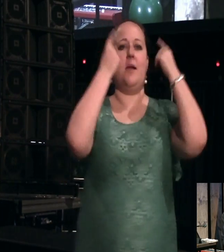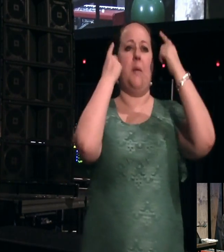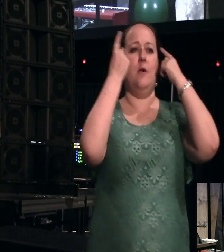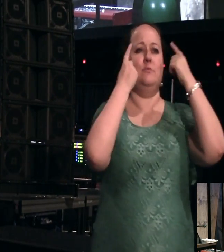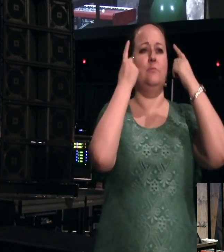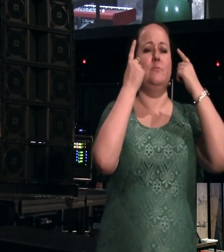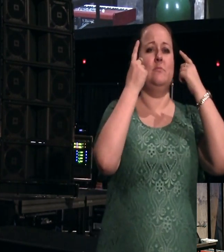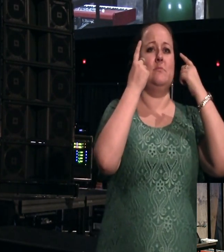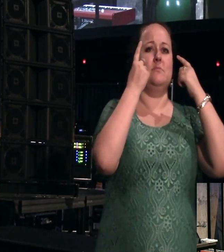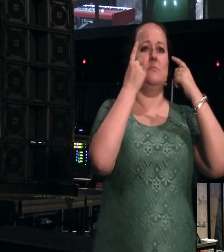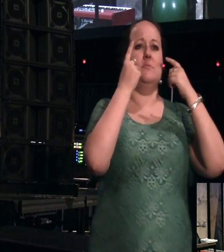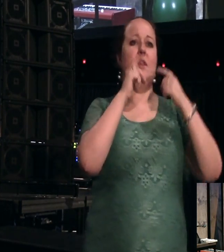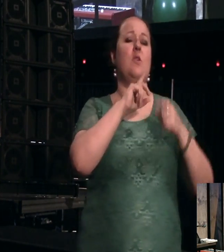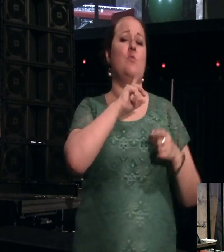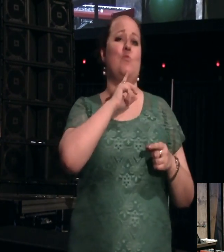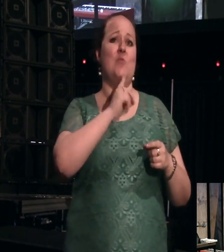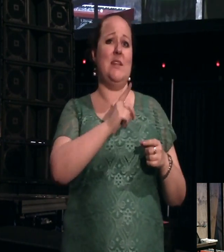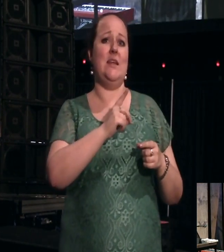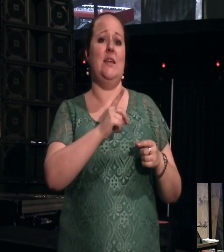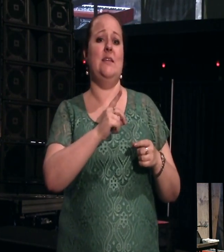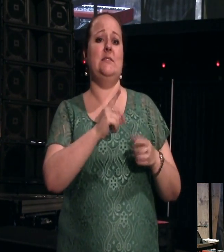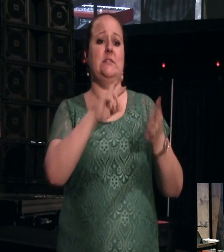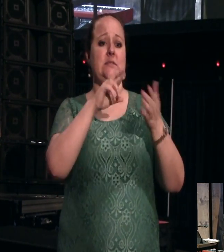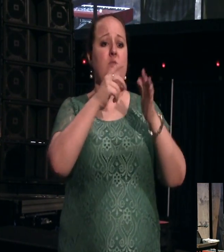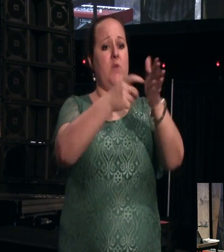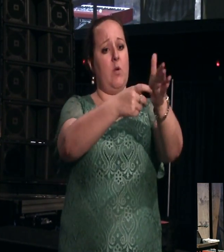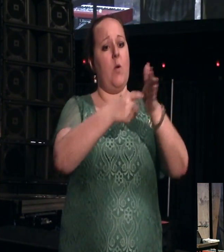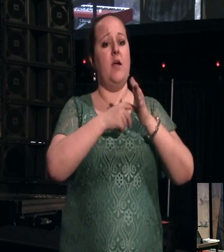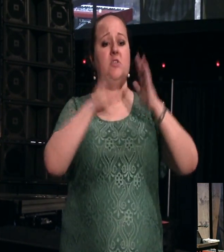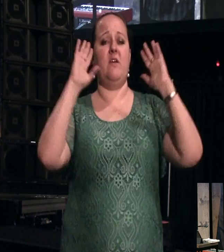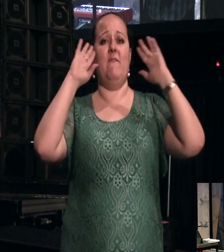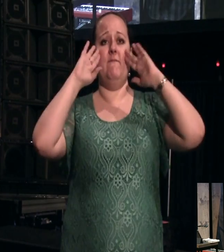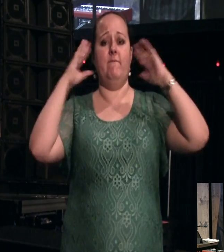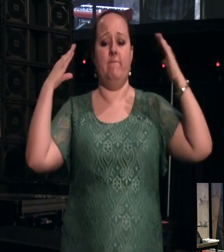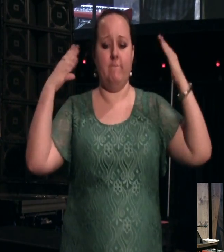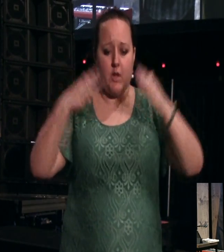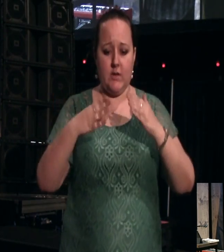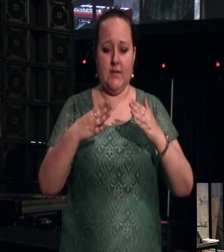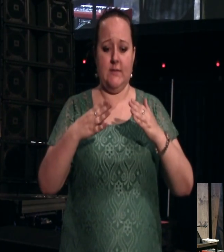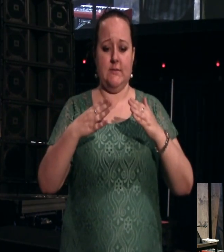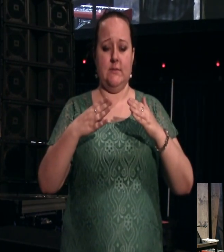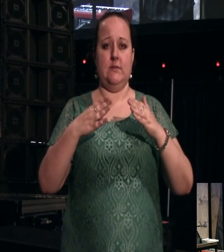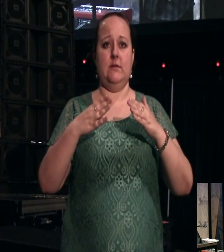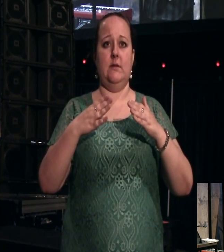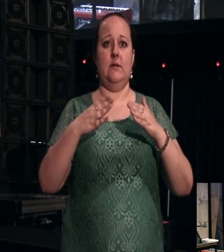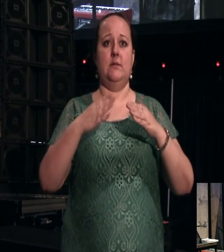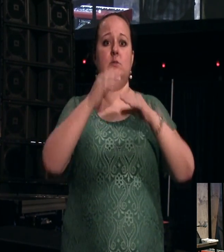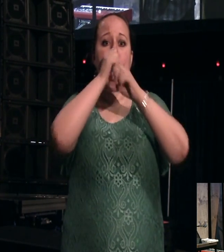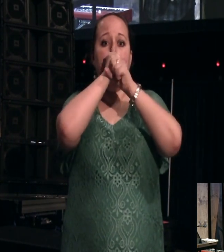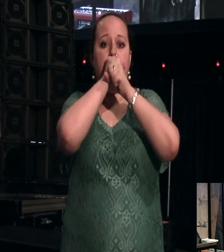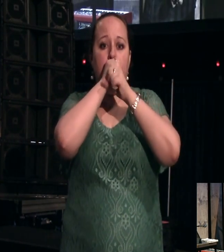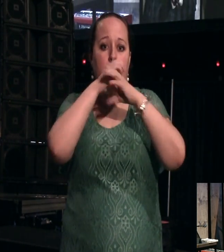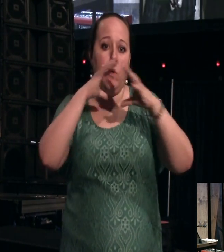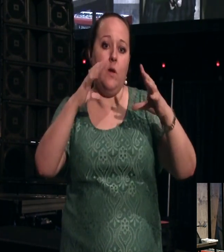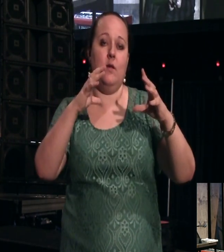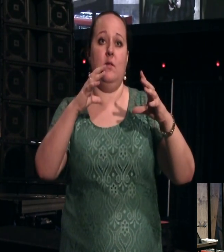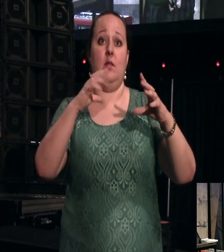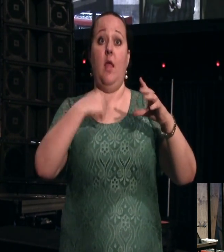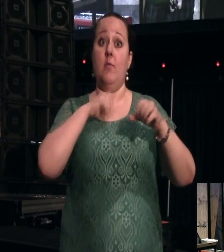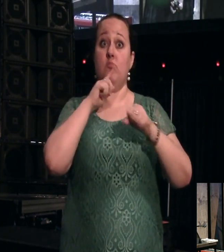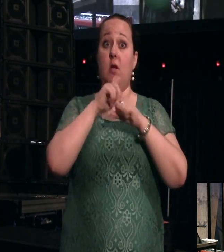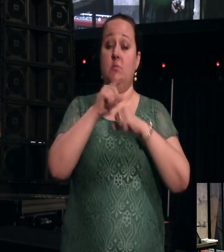Okay. Here's what I want you to think about. It really does take focus